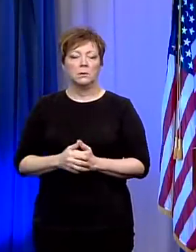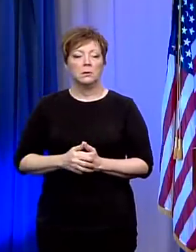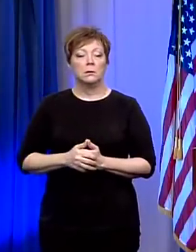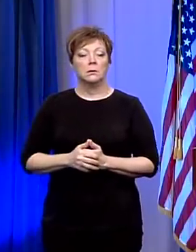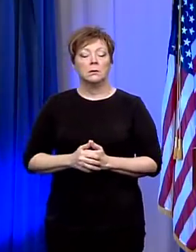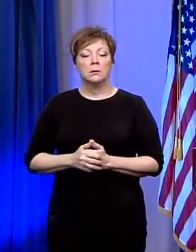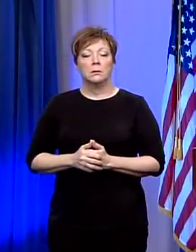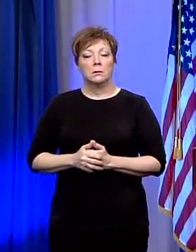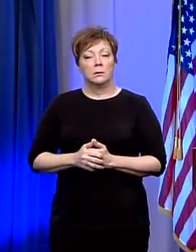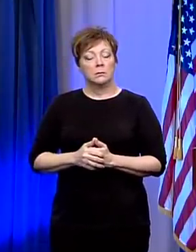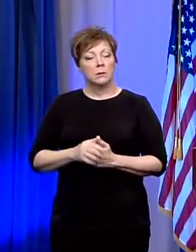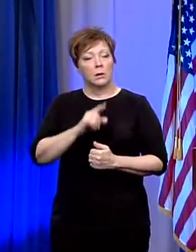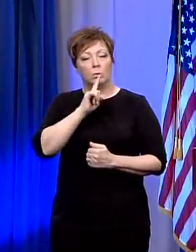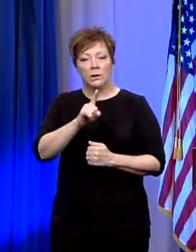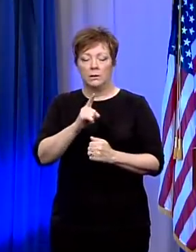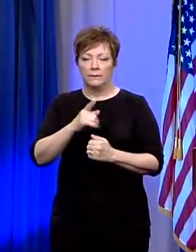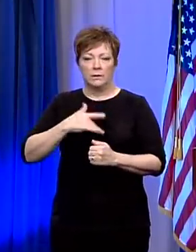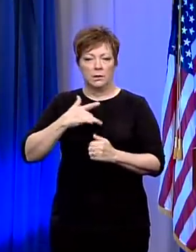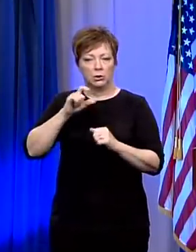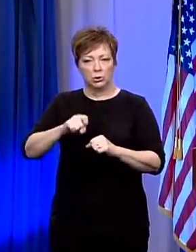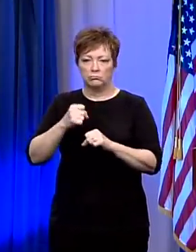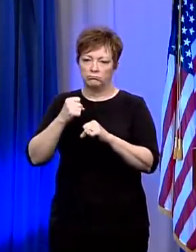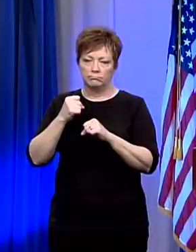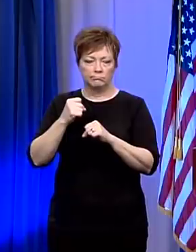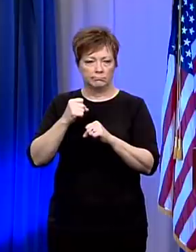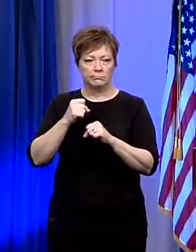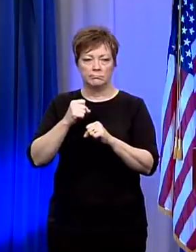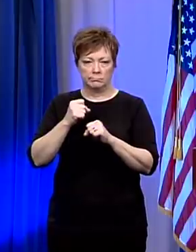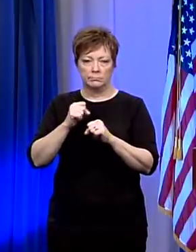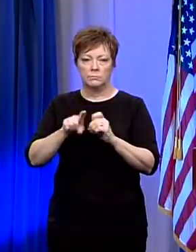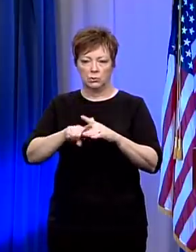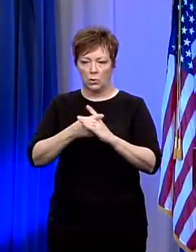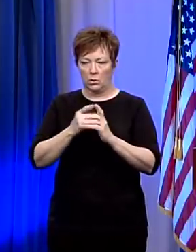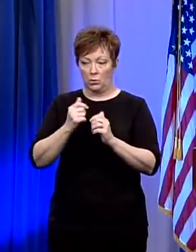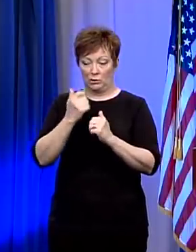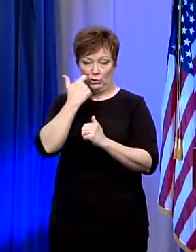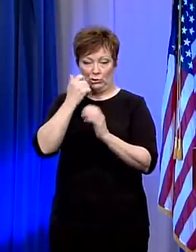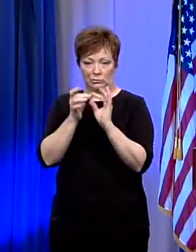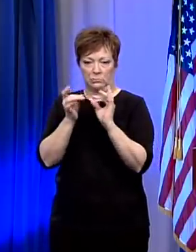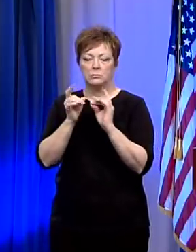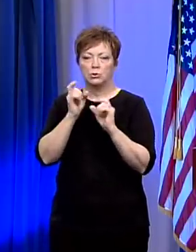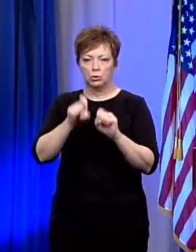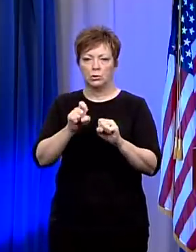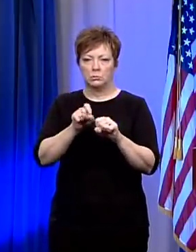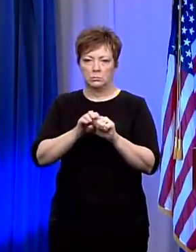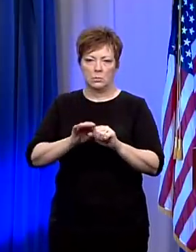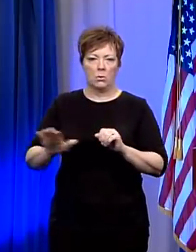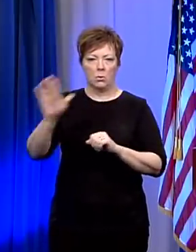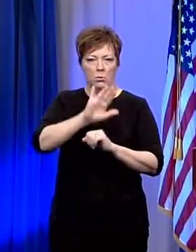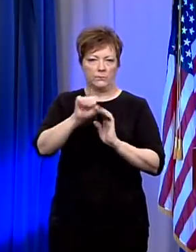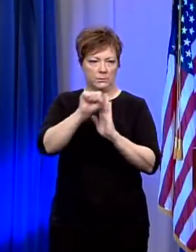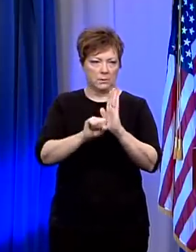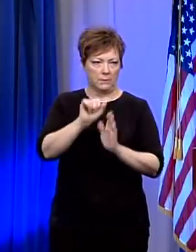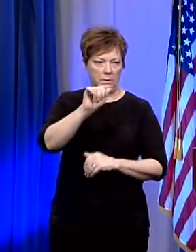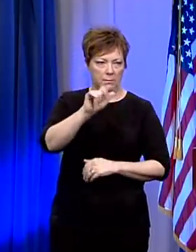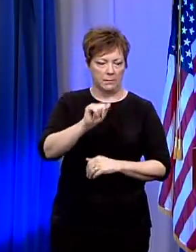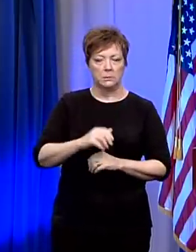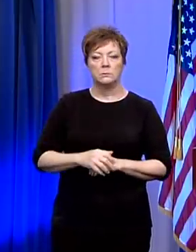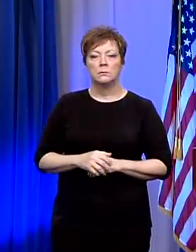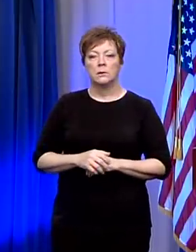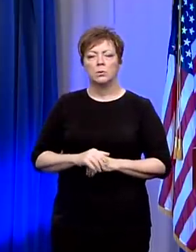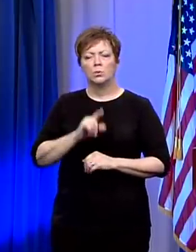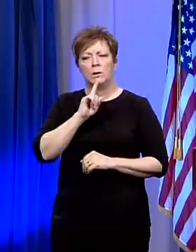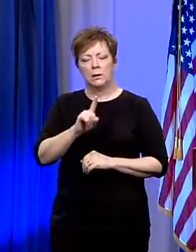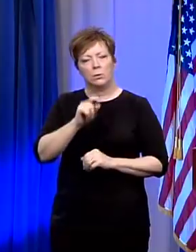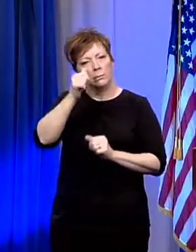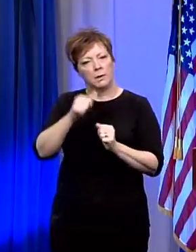implementing this statewide. I understand that that would have tremendous effect on a lot of people, particularly related to things like senior